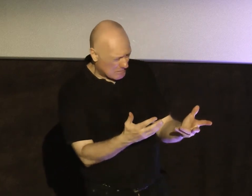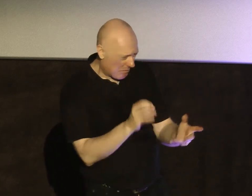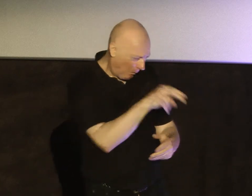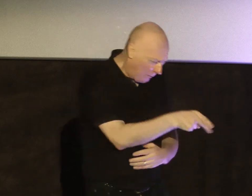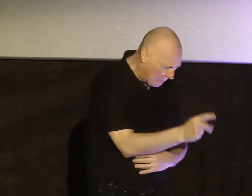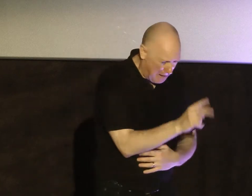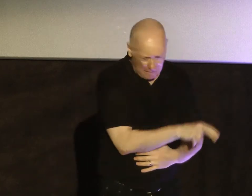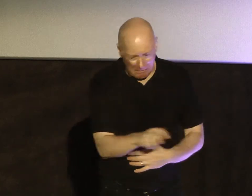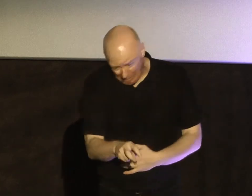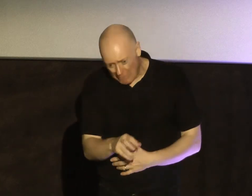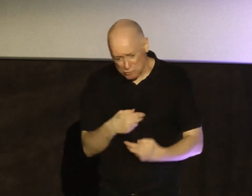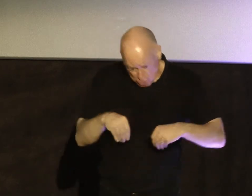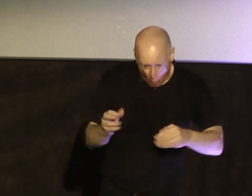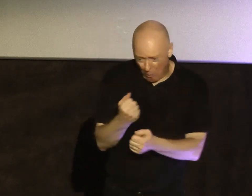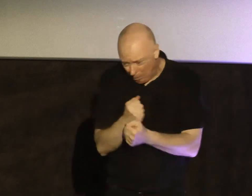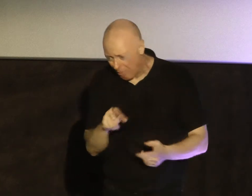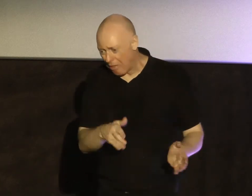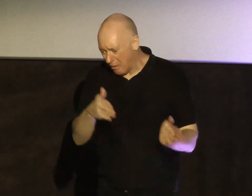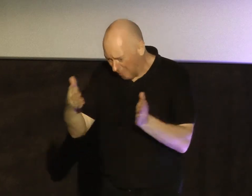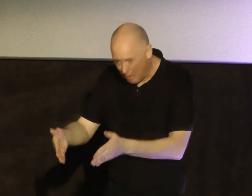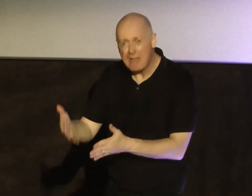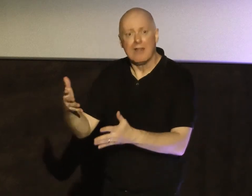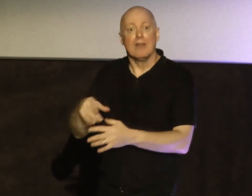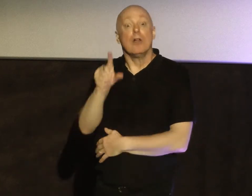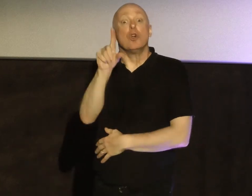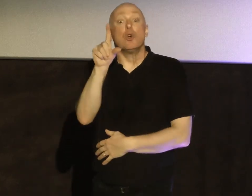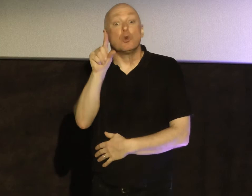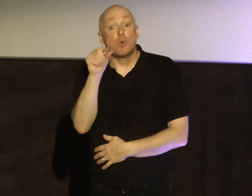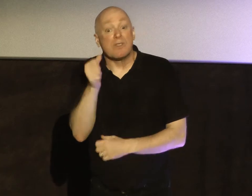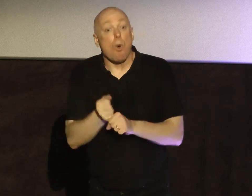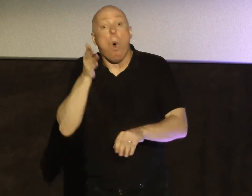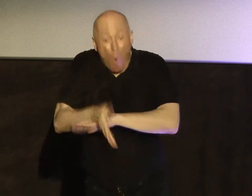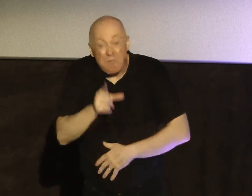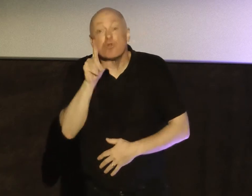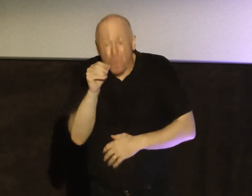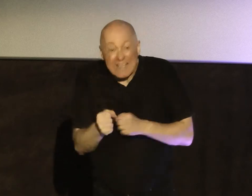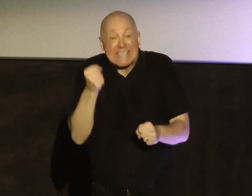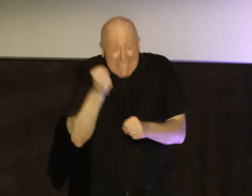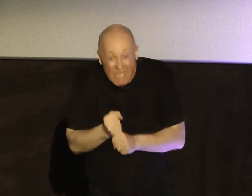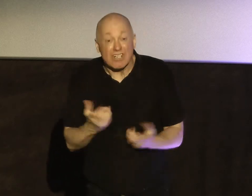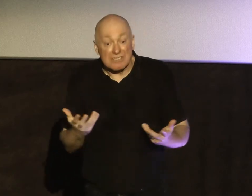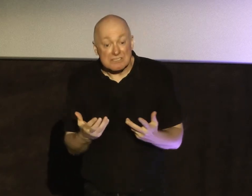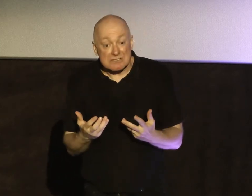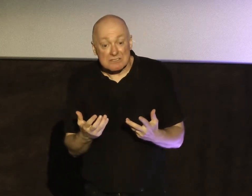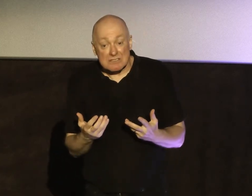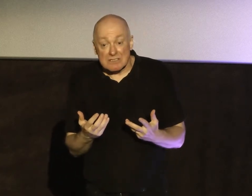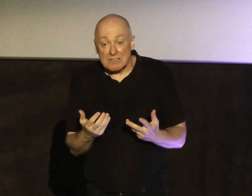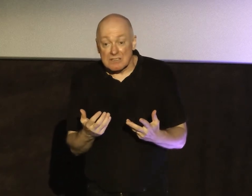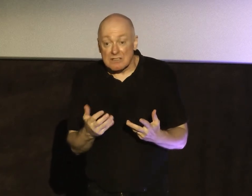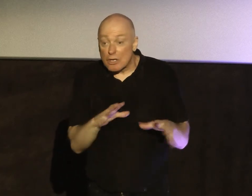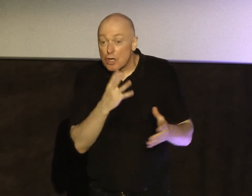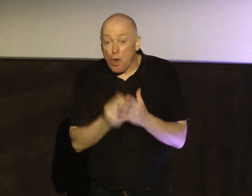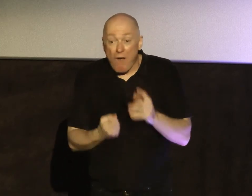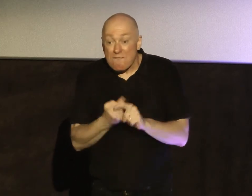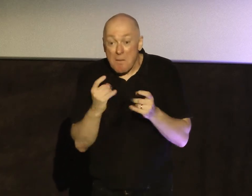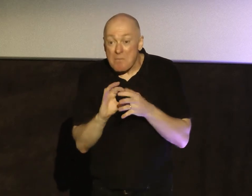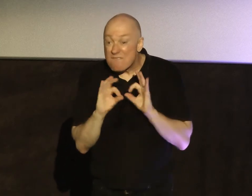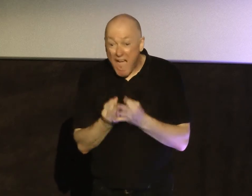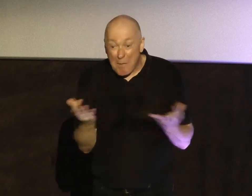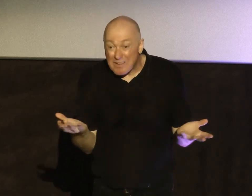shame that's been bottled up for 20 plus years, is there any hope for these relationships? Let me ask you this